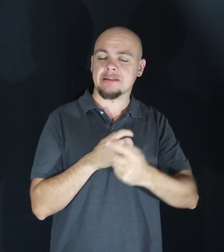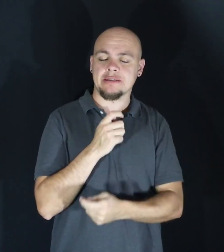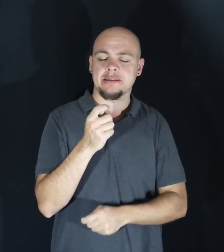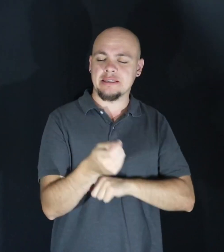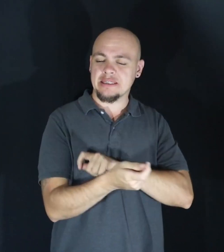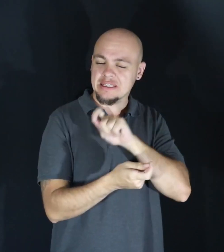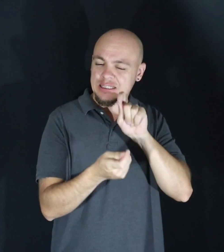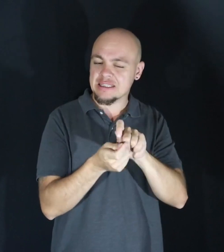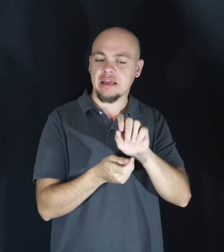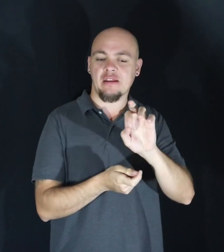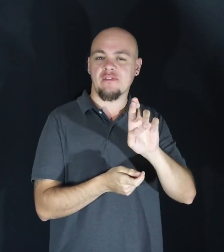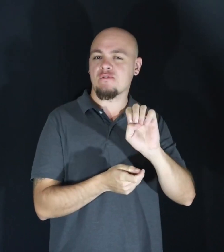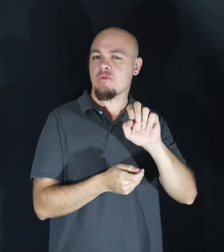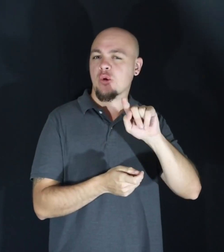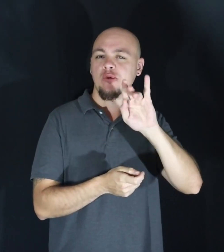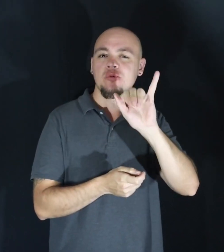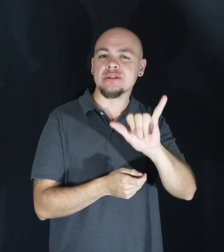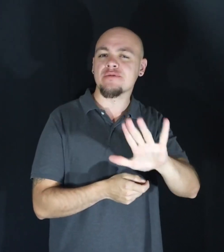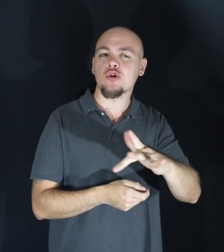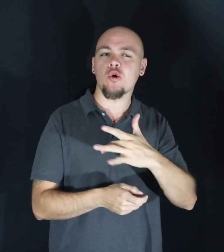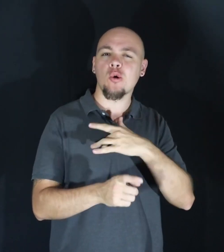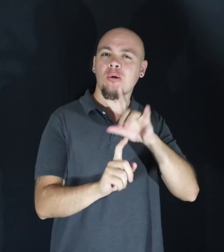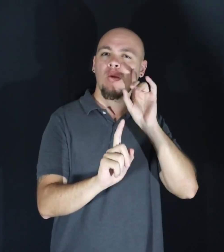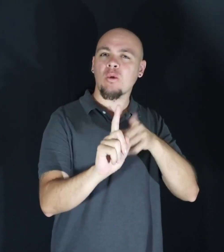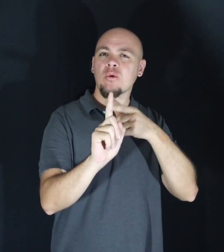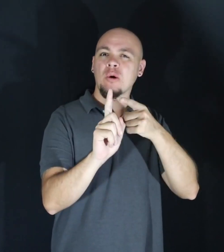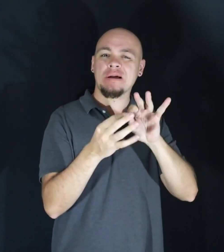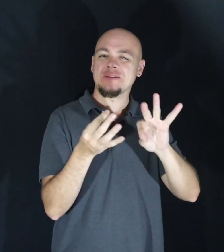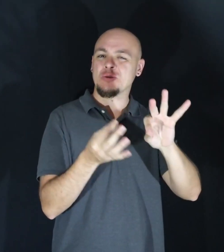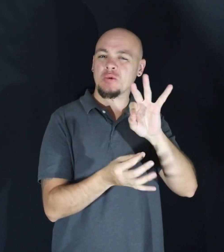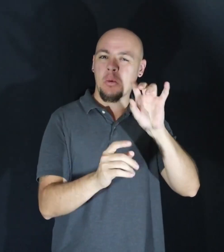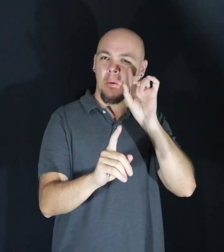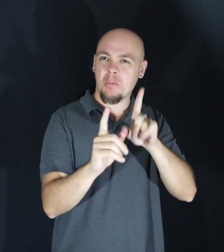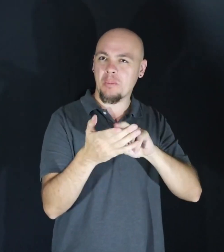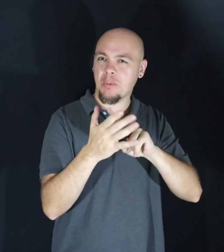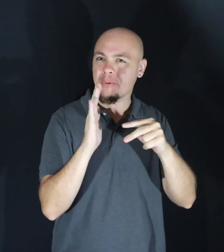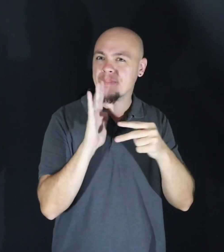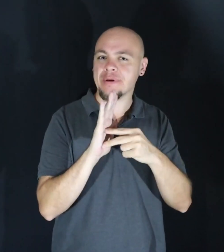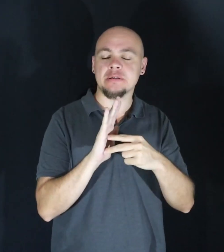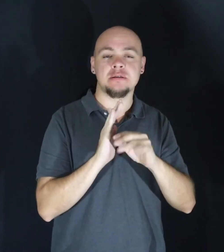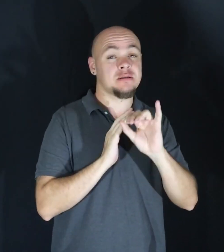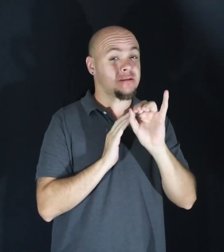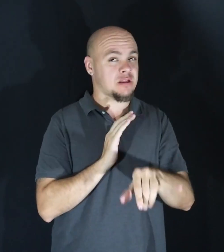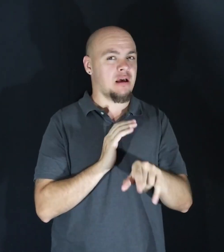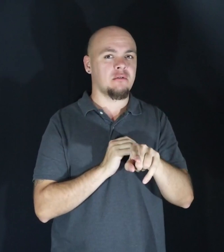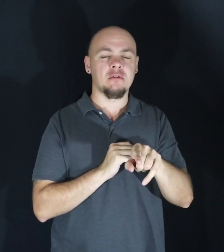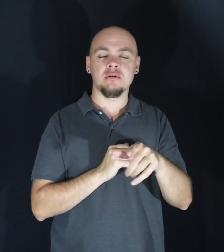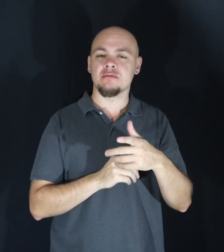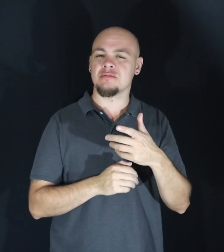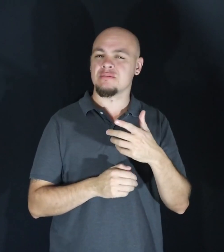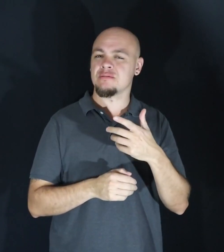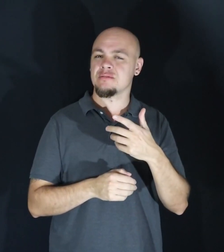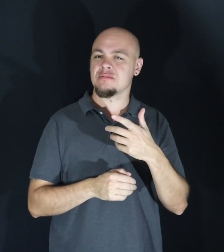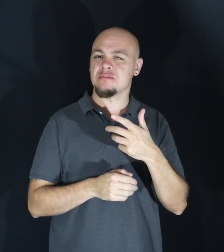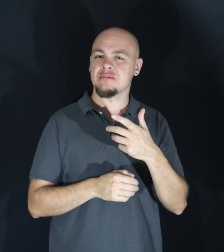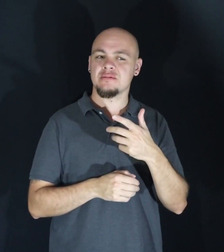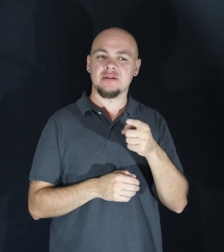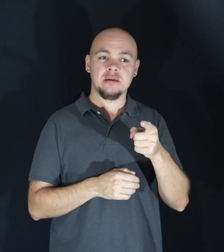exact frequency of your heart's desire and soul's purpose? What if instead of being tuned to